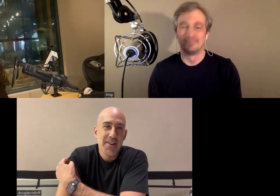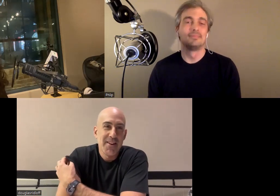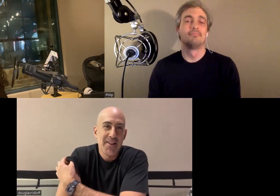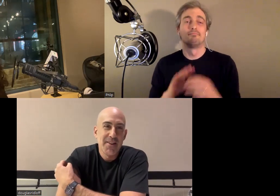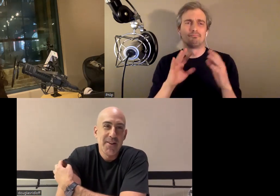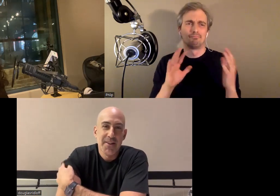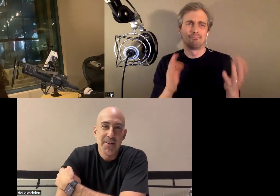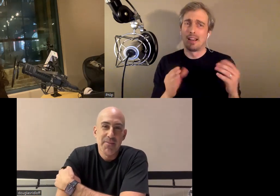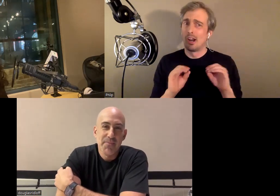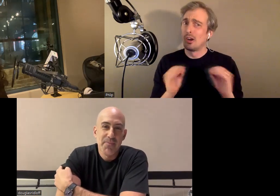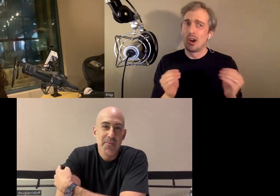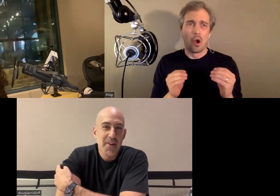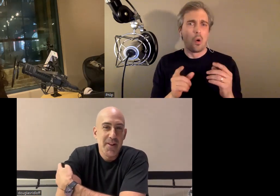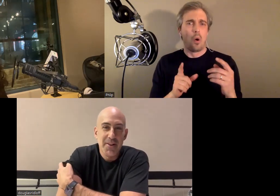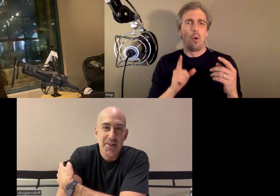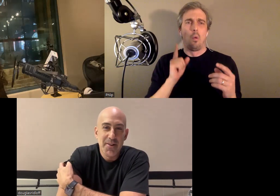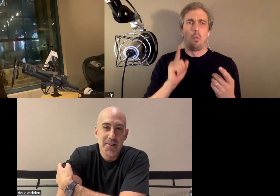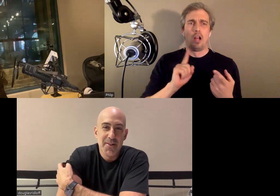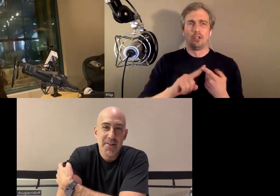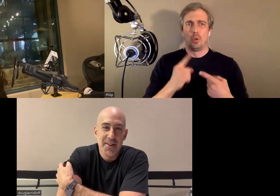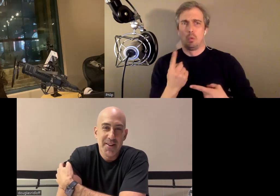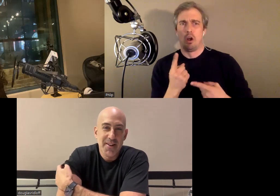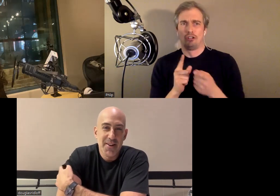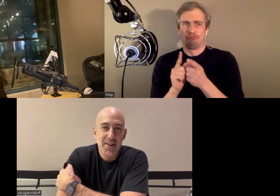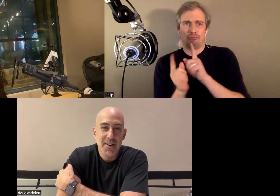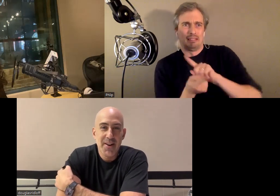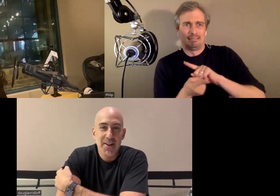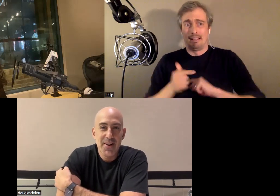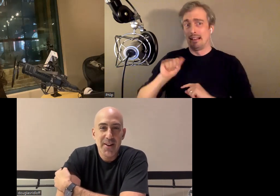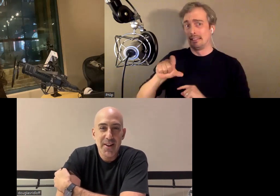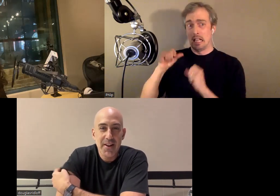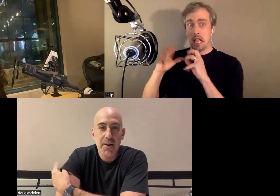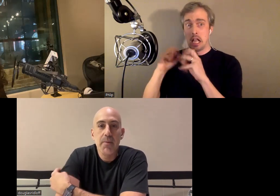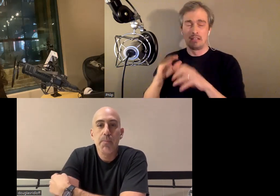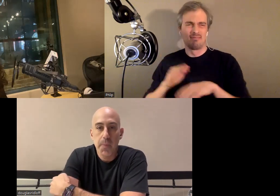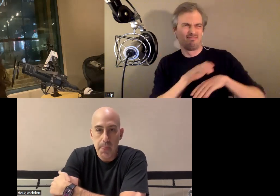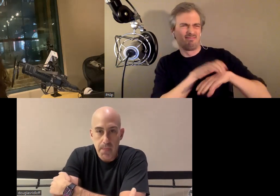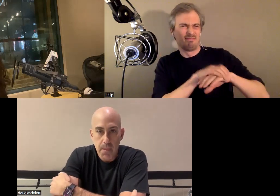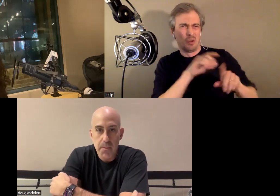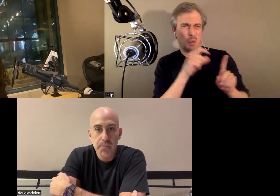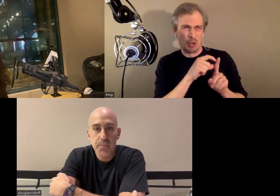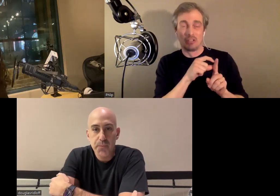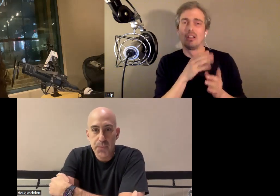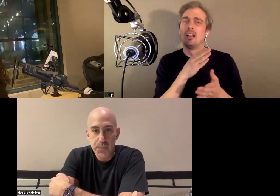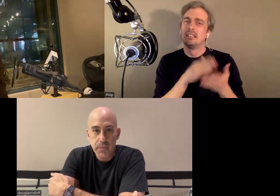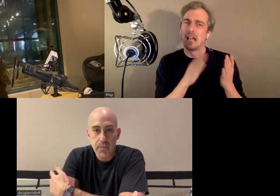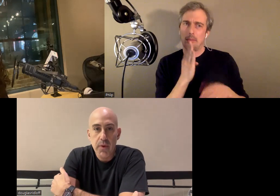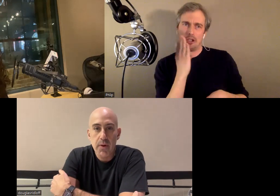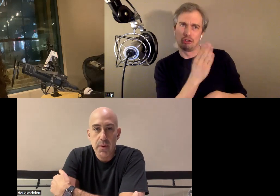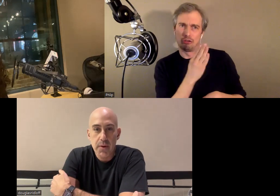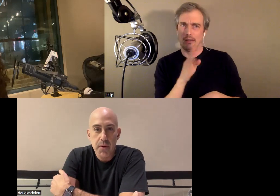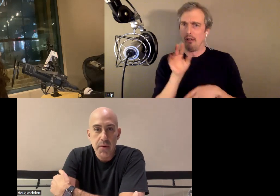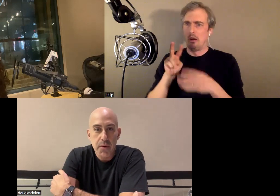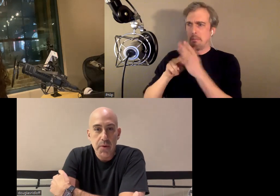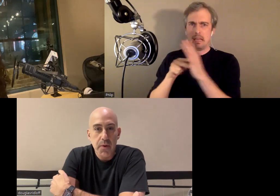no one-to-one translation between ASL signs and English words. There are some signs that are straightforward nouns,